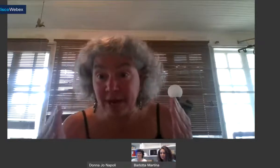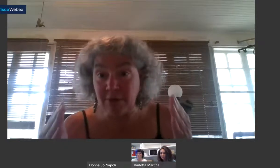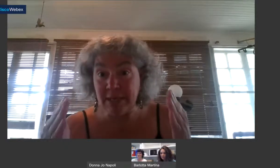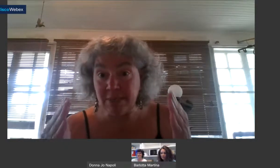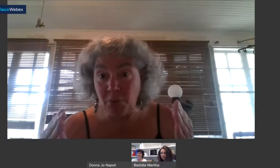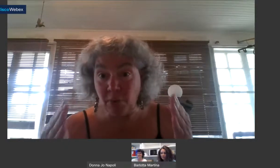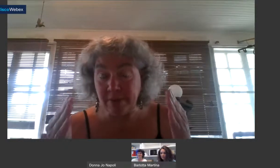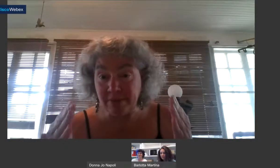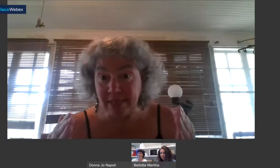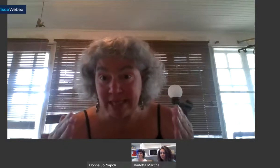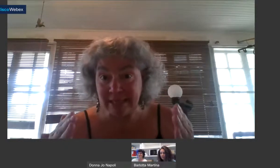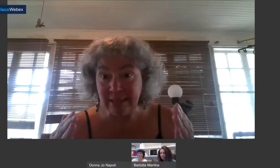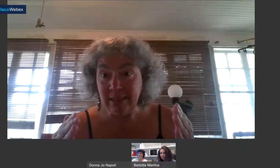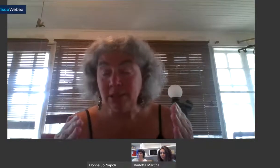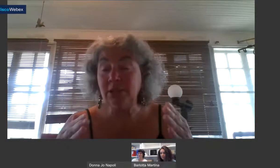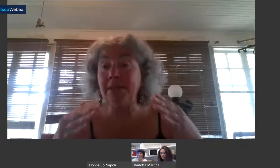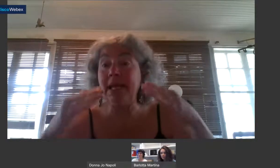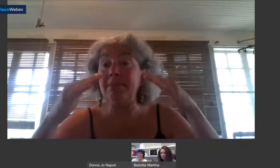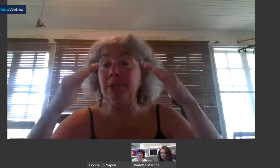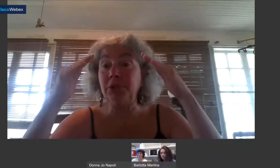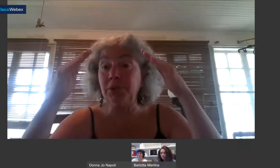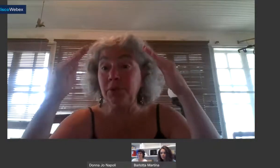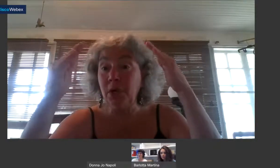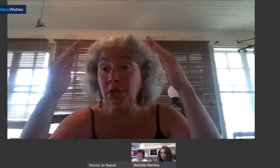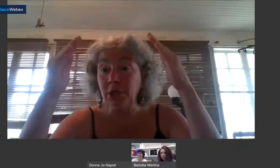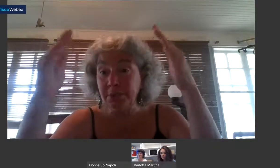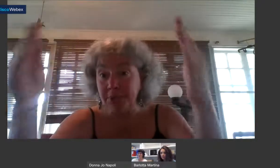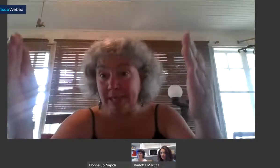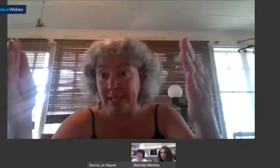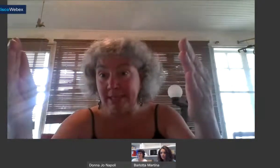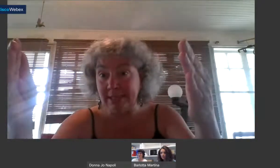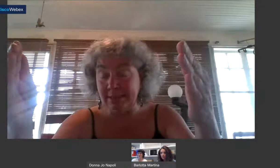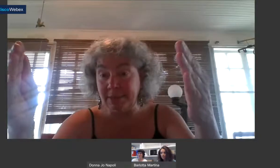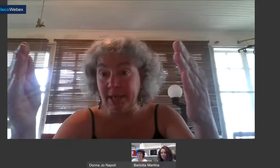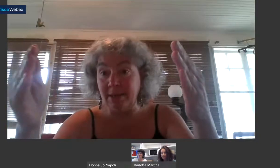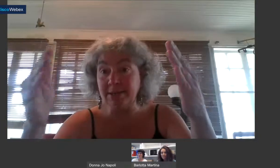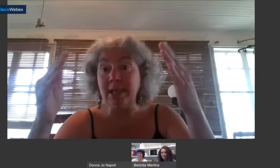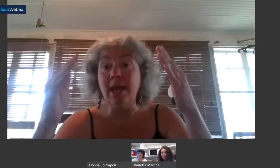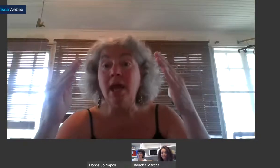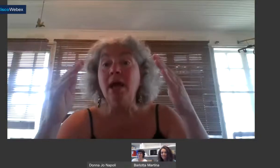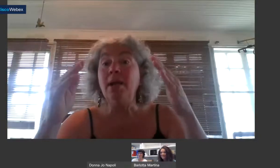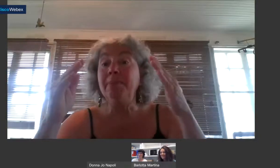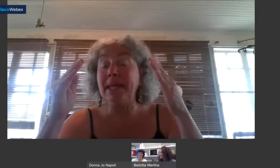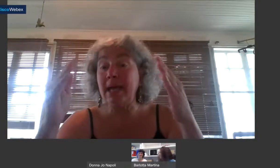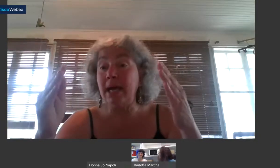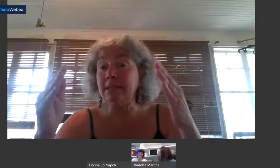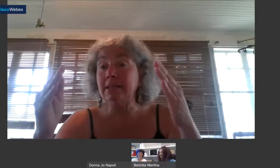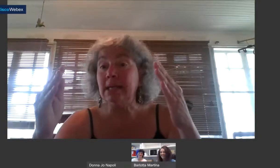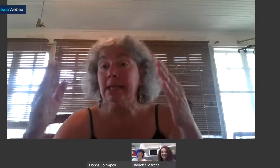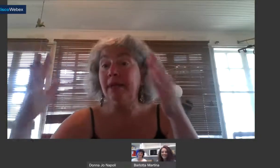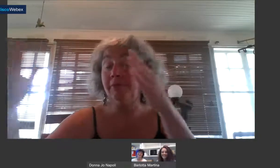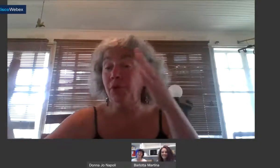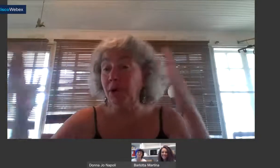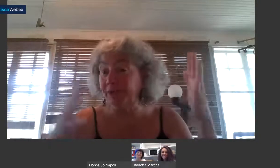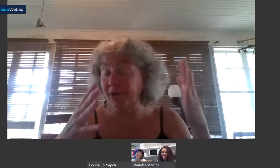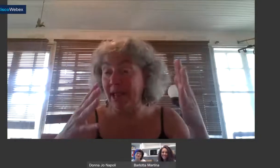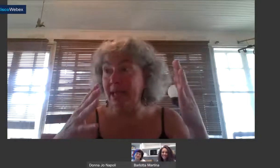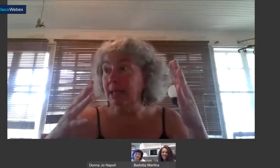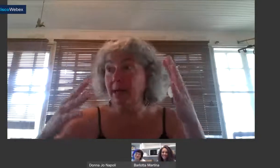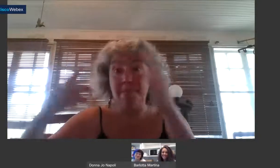very important thing to be able to communicate to someone else, because if you're afraid, maybe